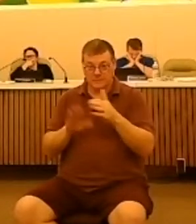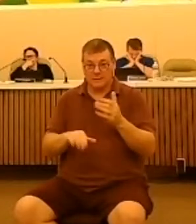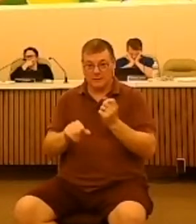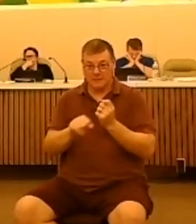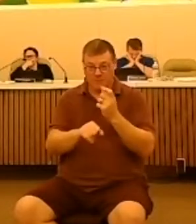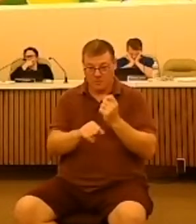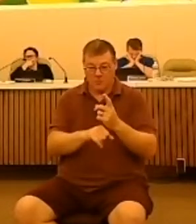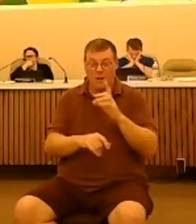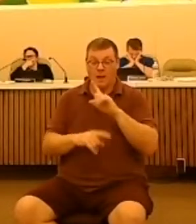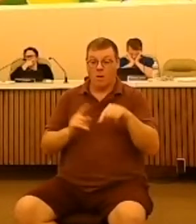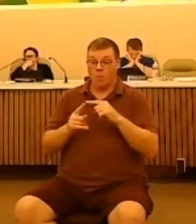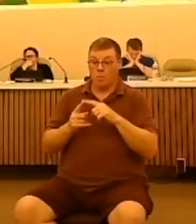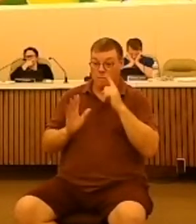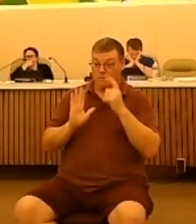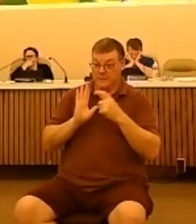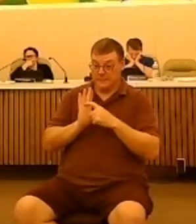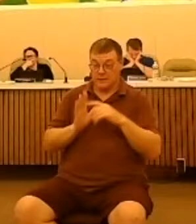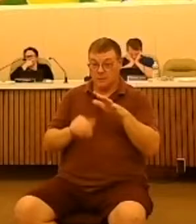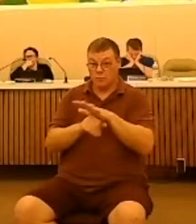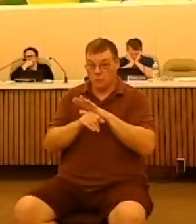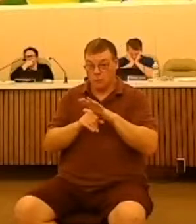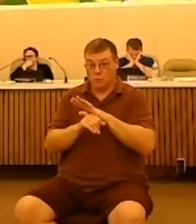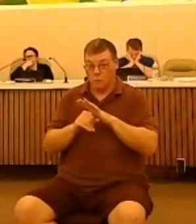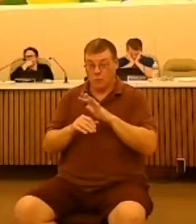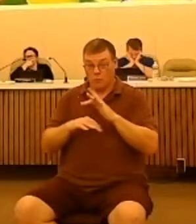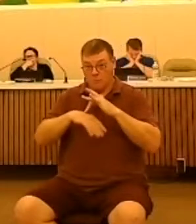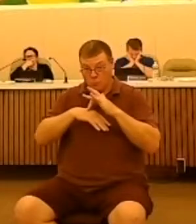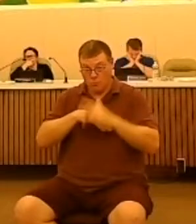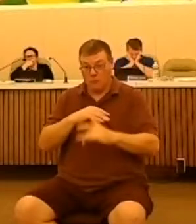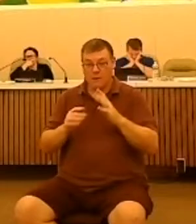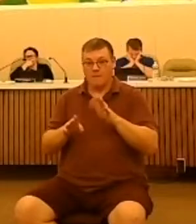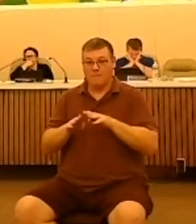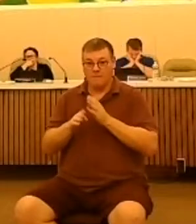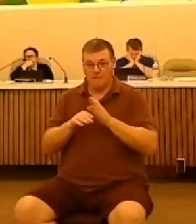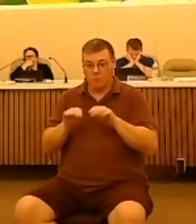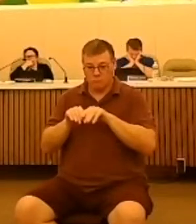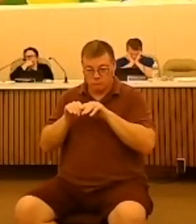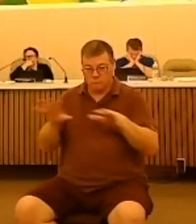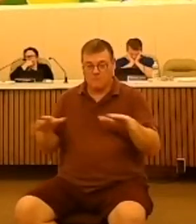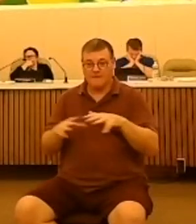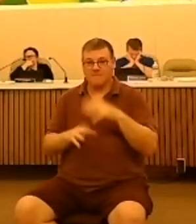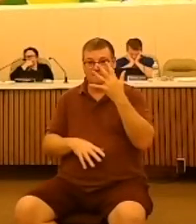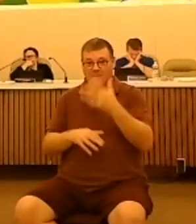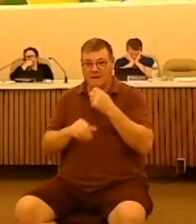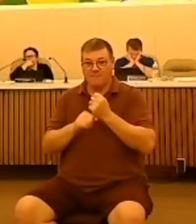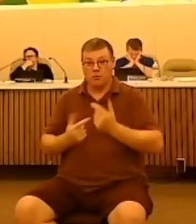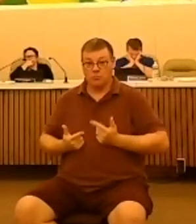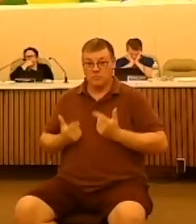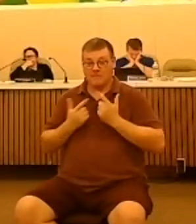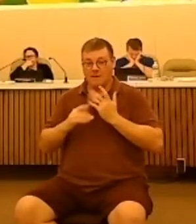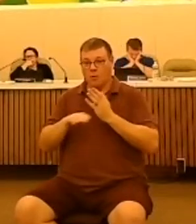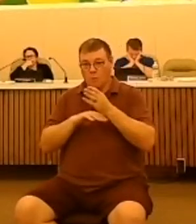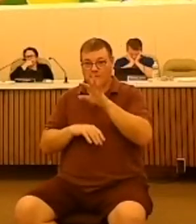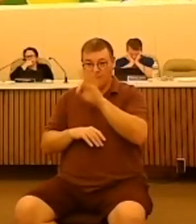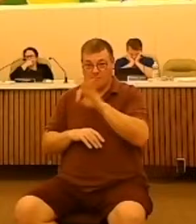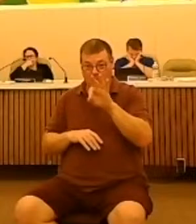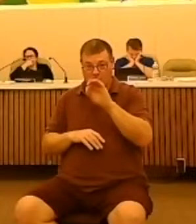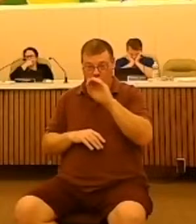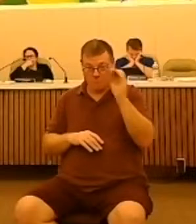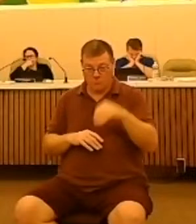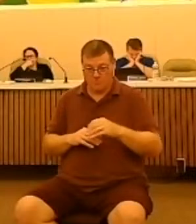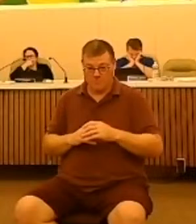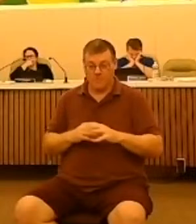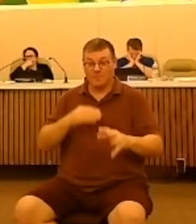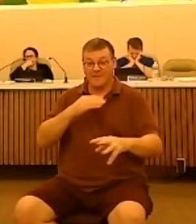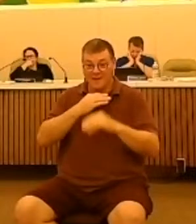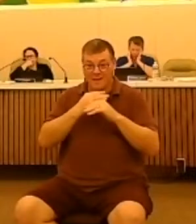when detected at a localized stage before it has spread to other tissues, the 5-year survival rate is over 99%,